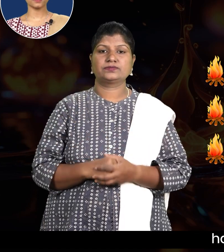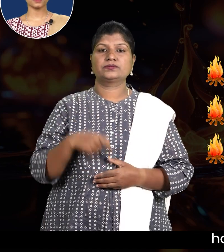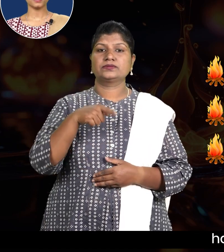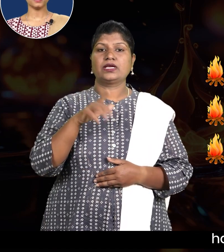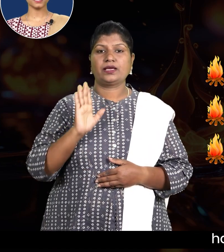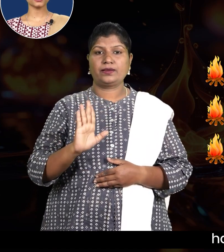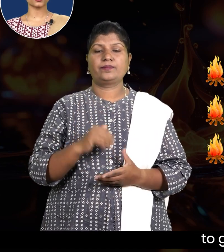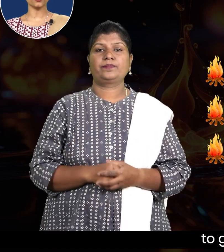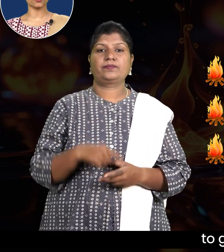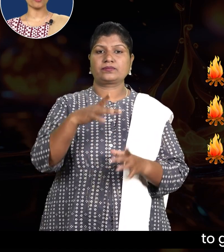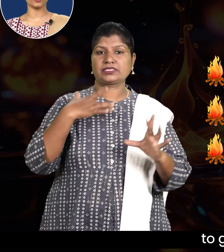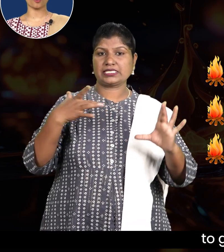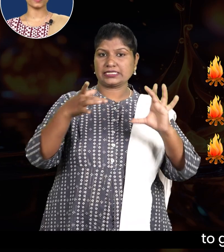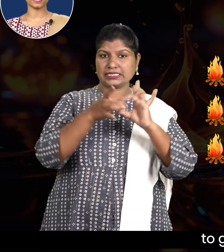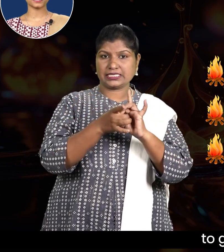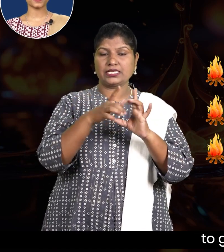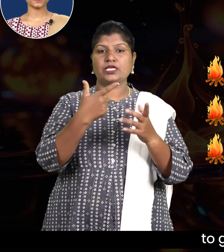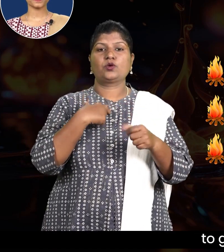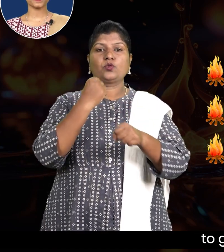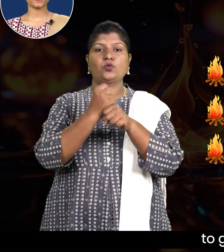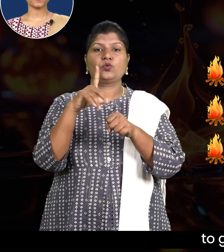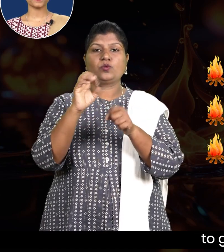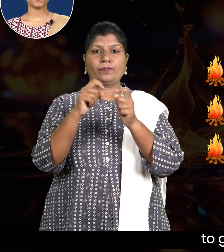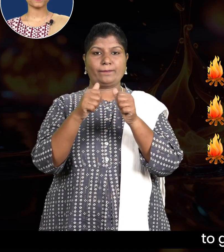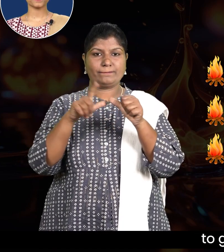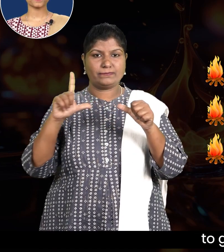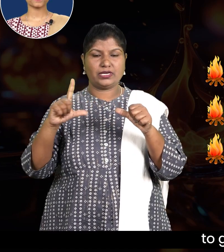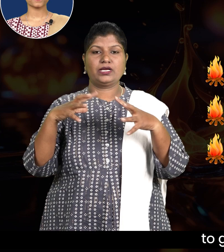has been linked to global warming.